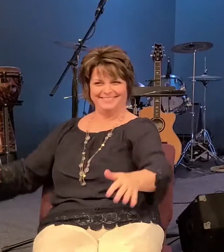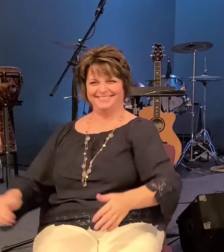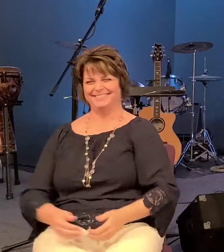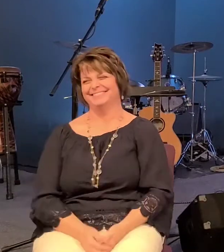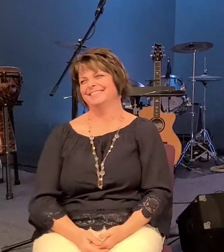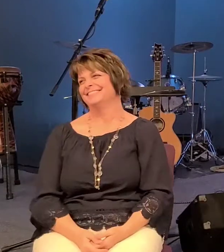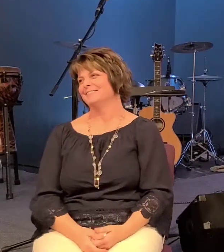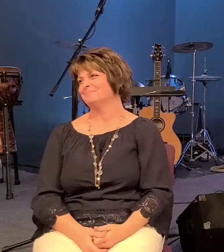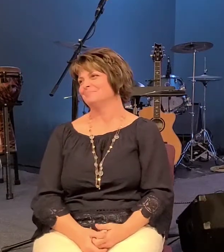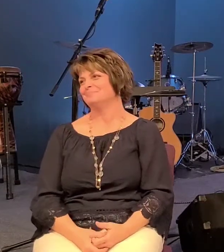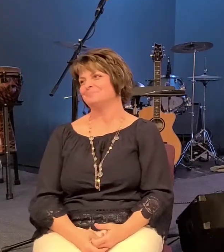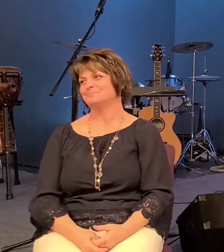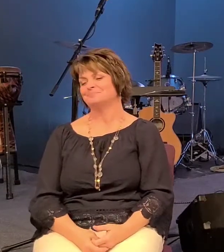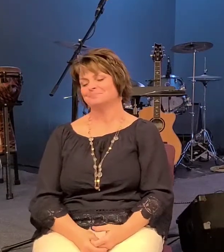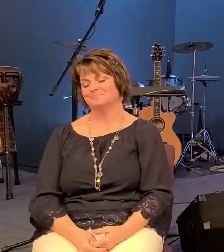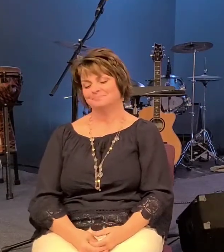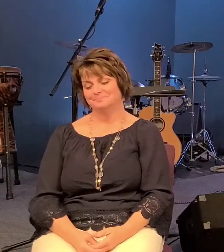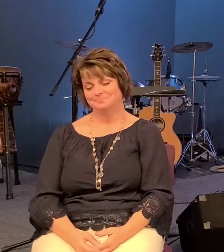so